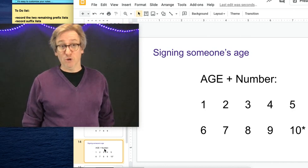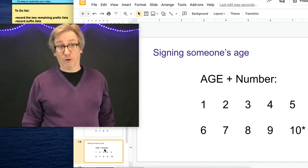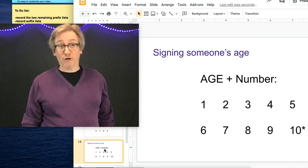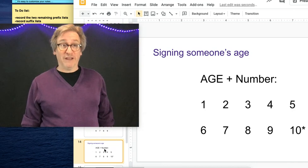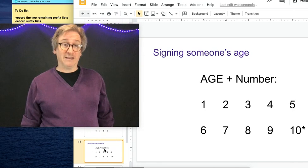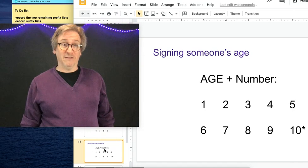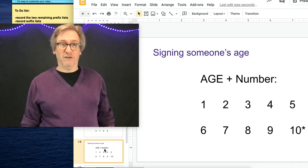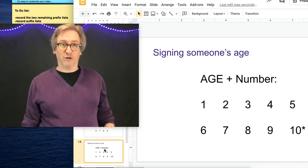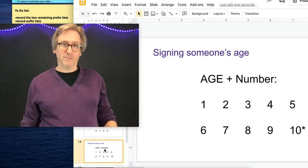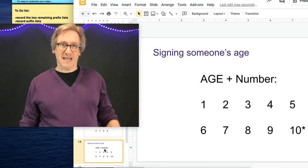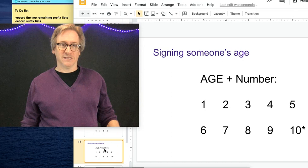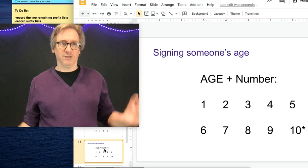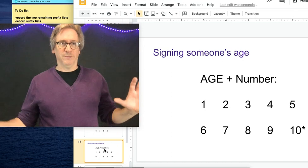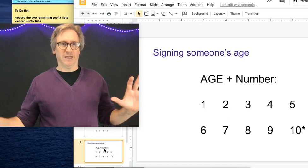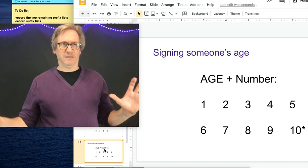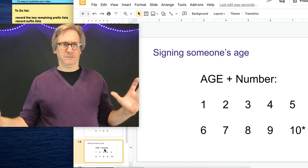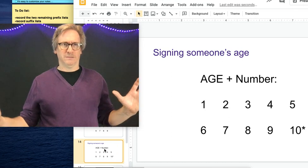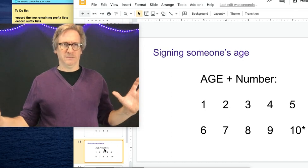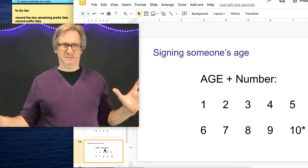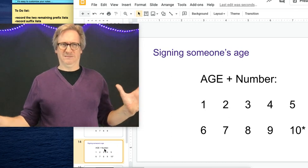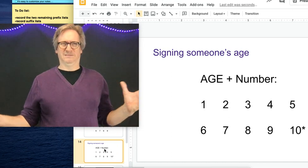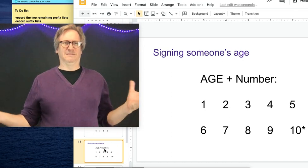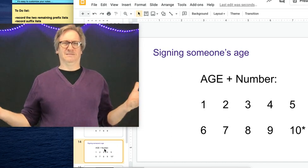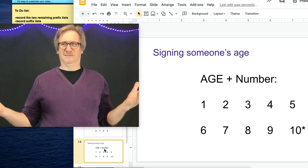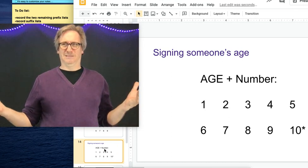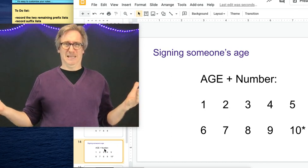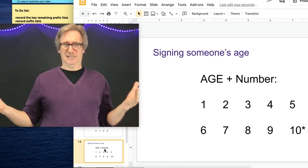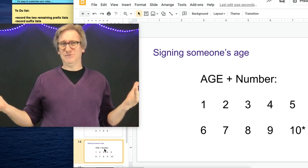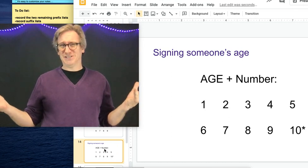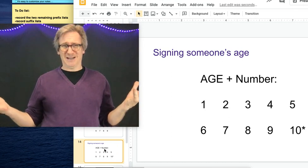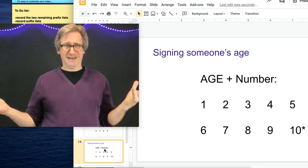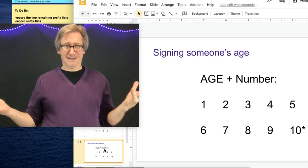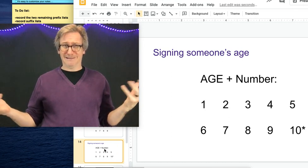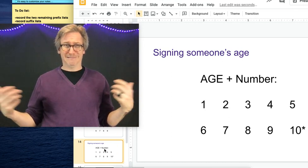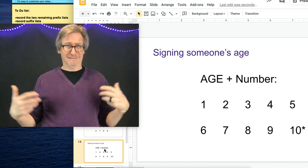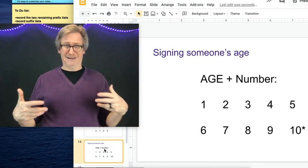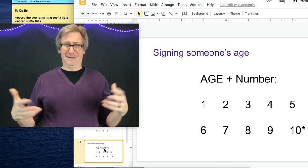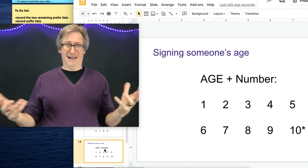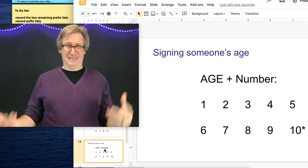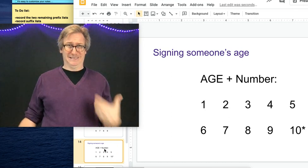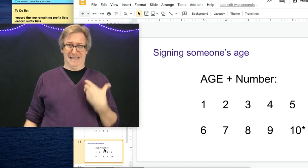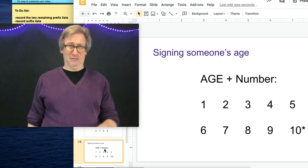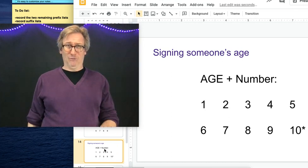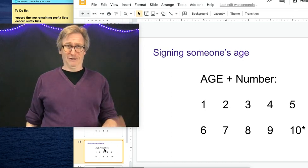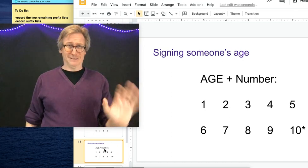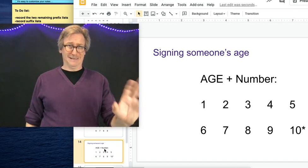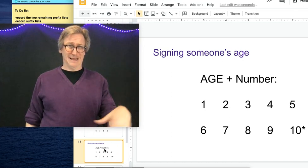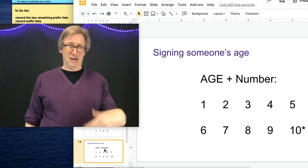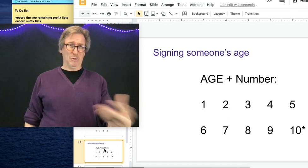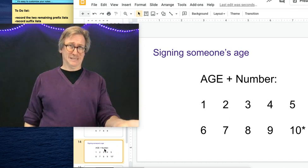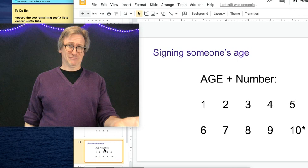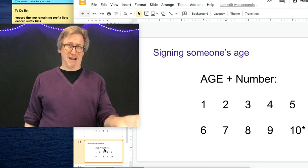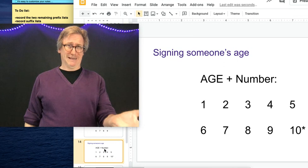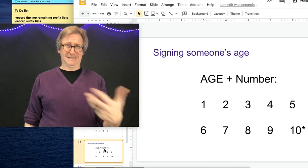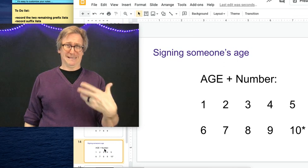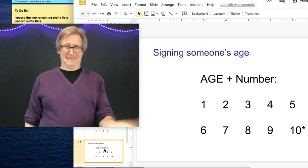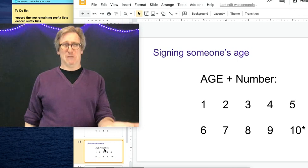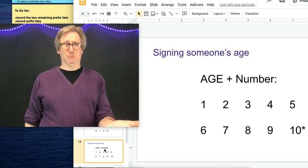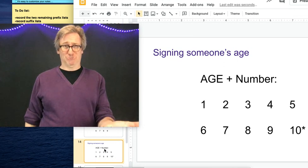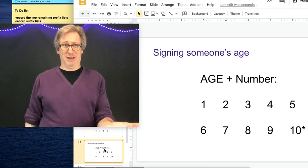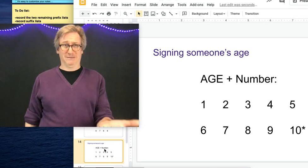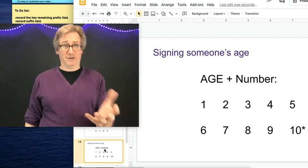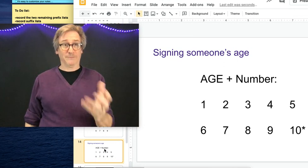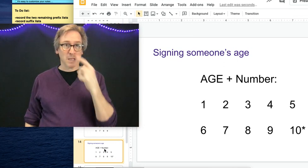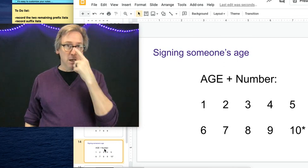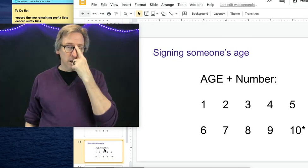past pluperfect of a verb tense, you'd be like, unless you've studied it, I just say the words and I know it's right because it